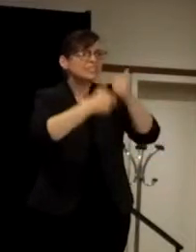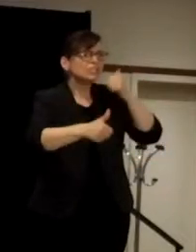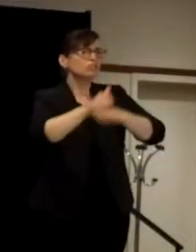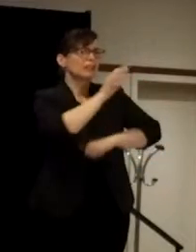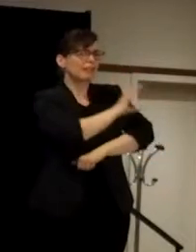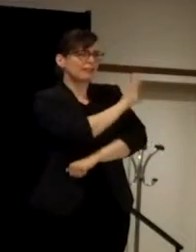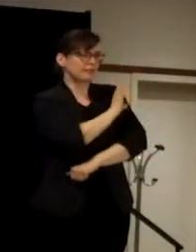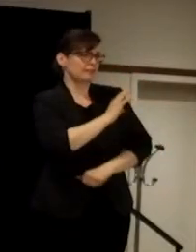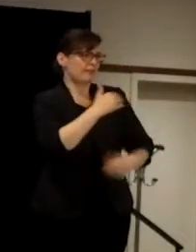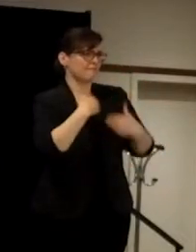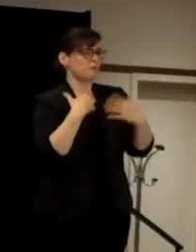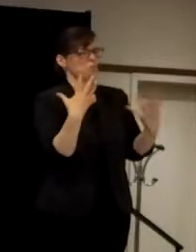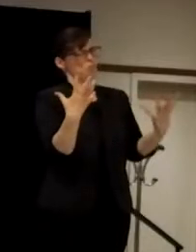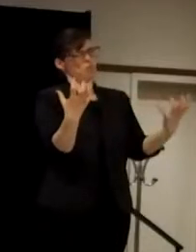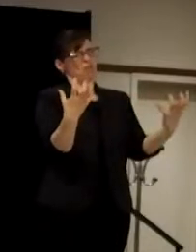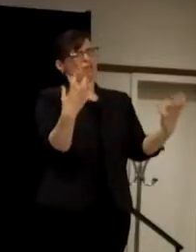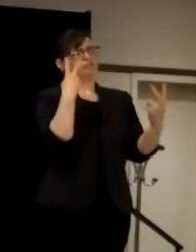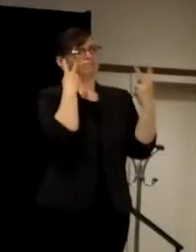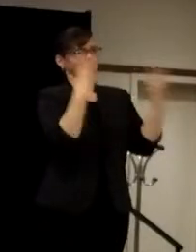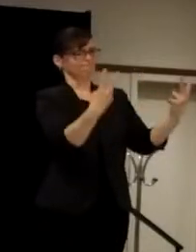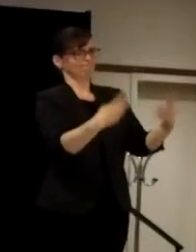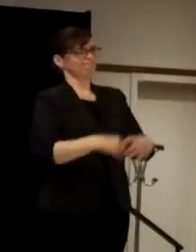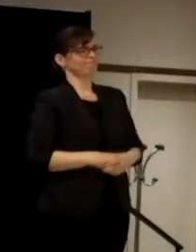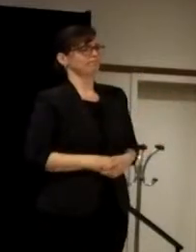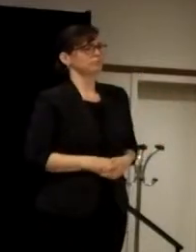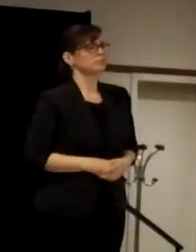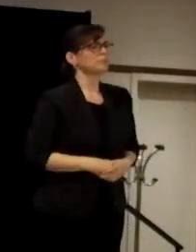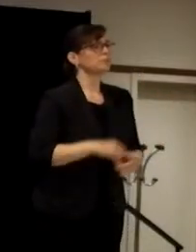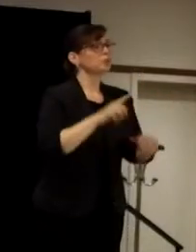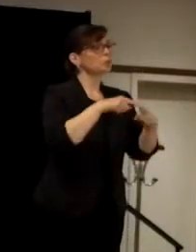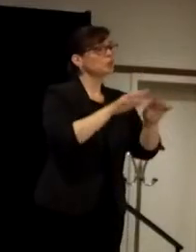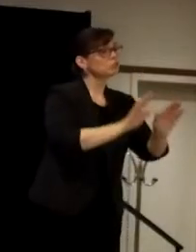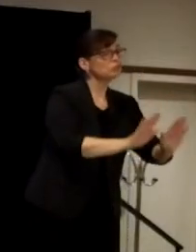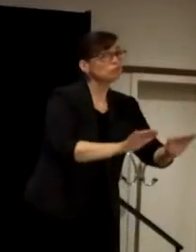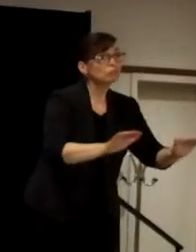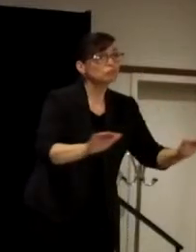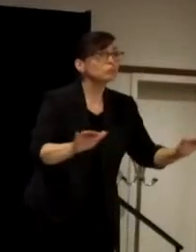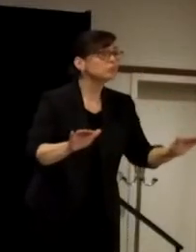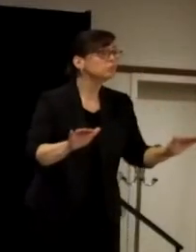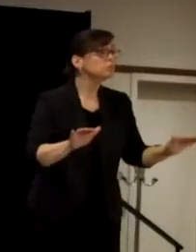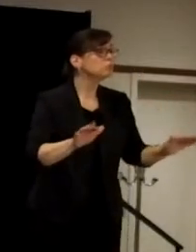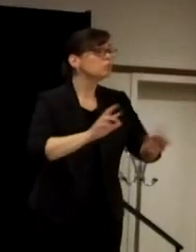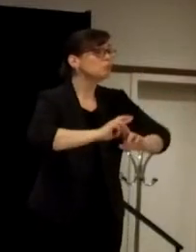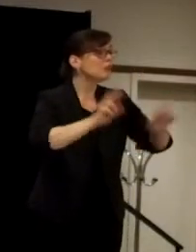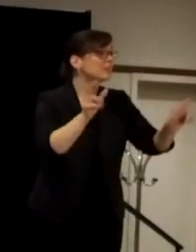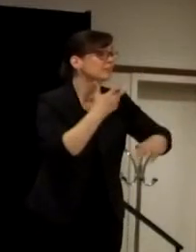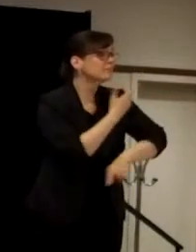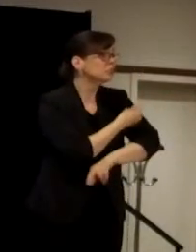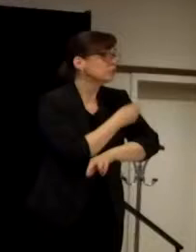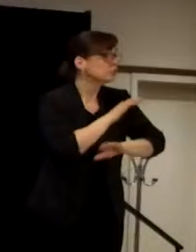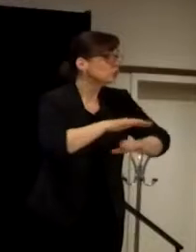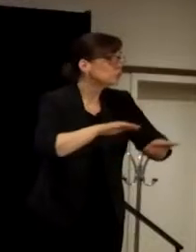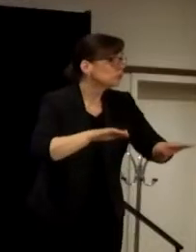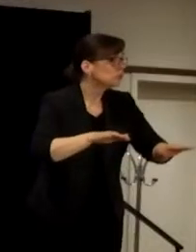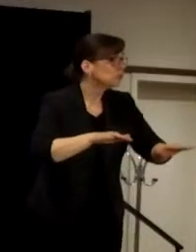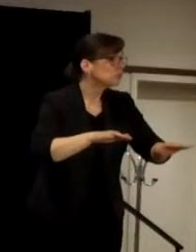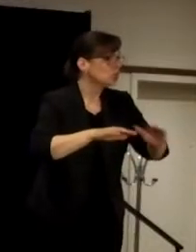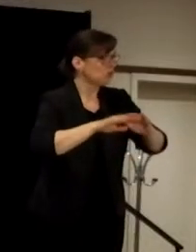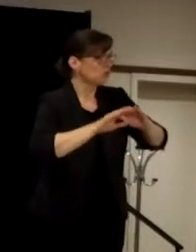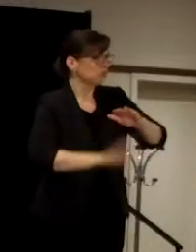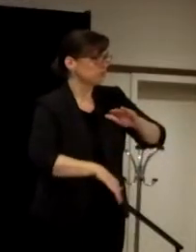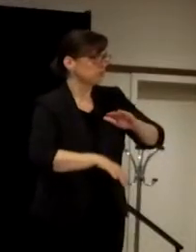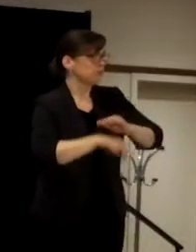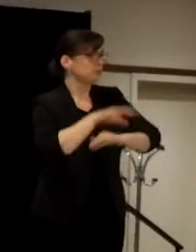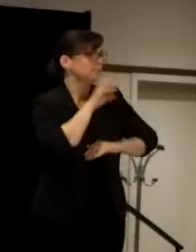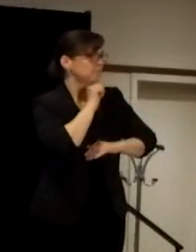down. I think when children, or when there's a vaccine ready for children, I think you'll see the